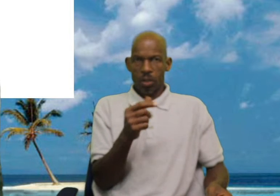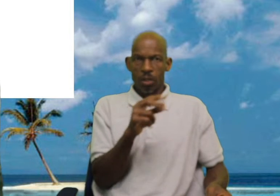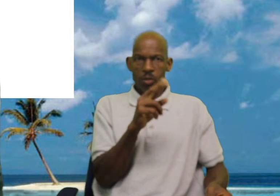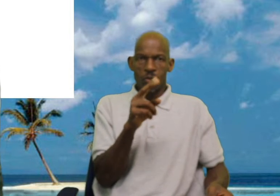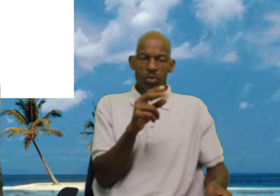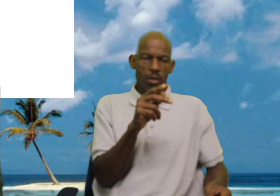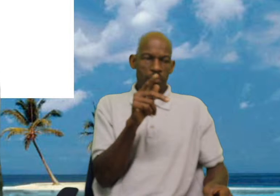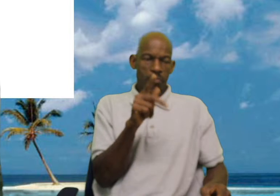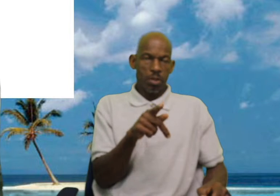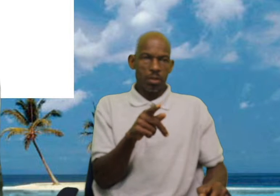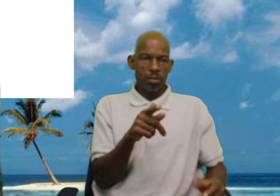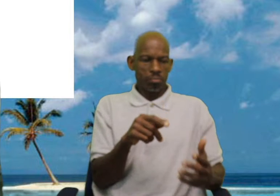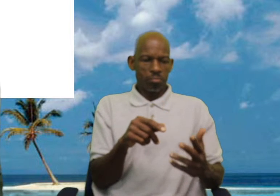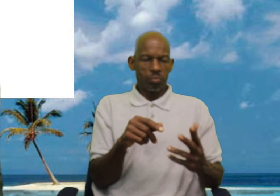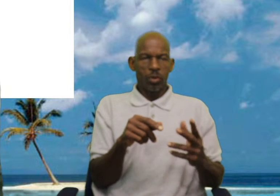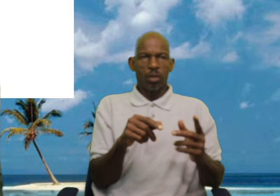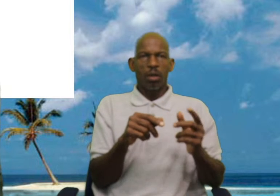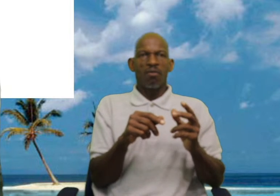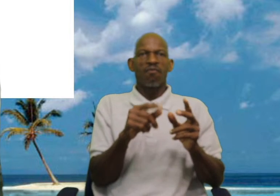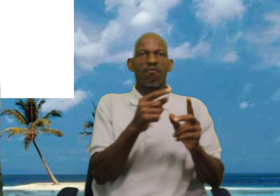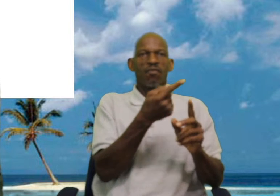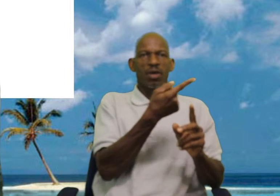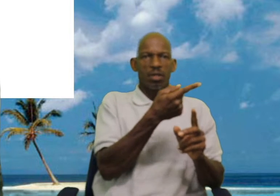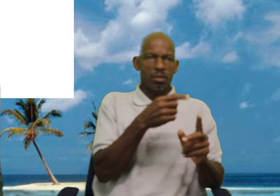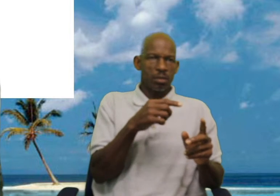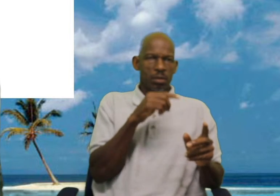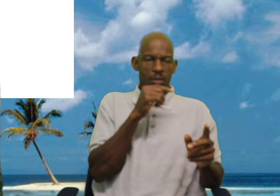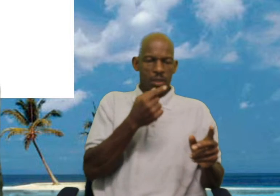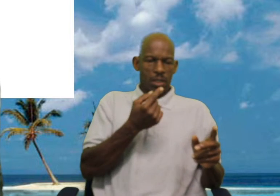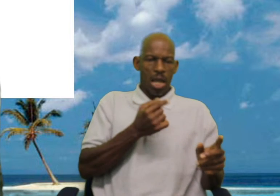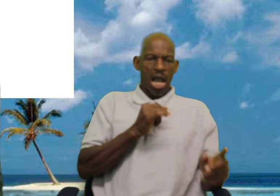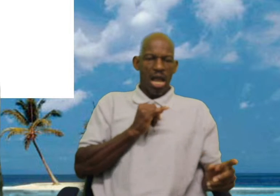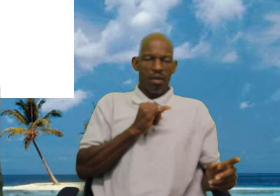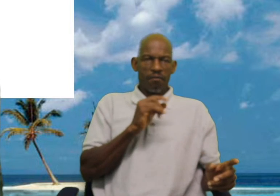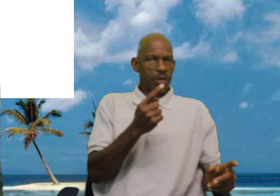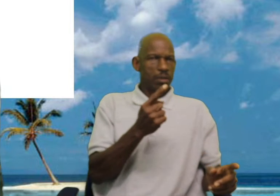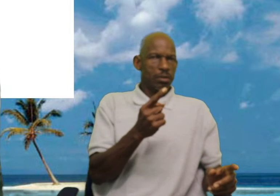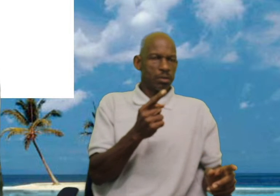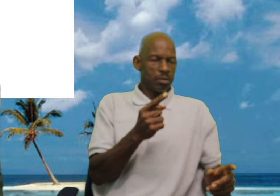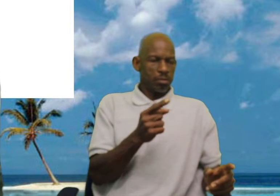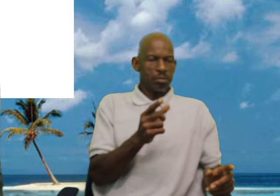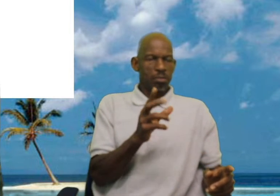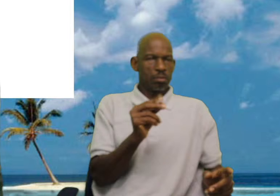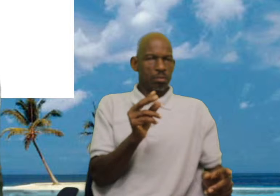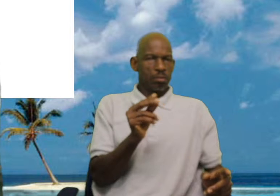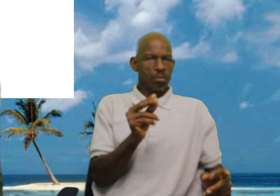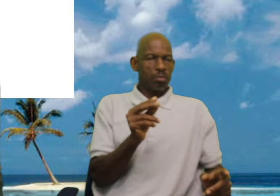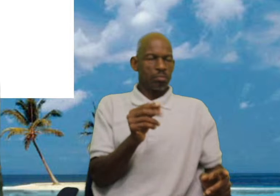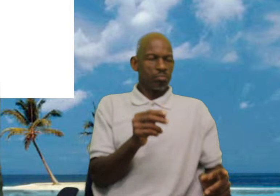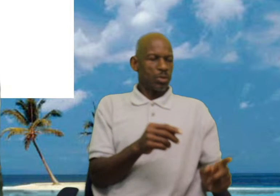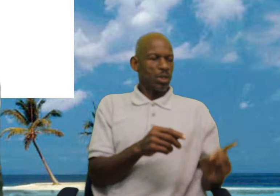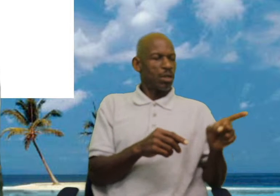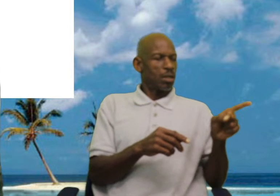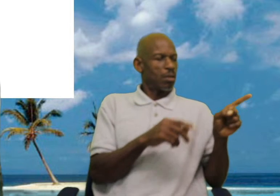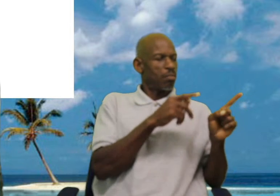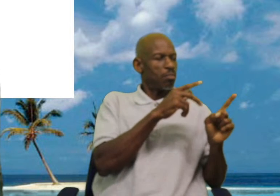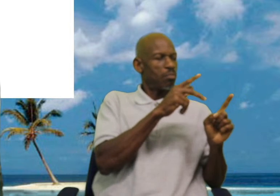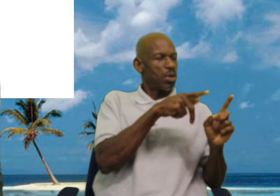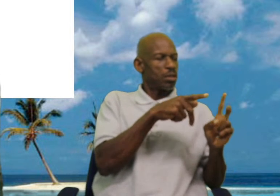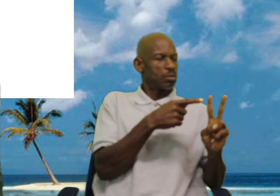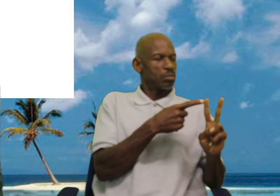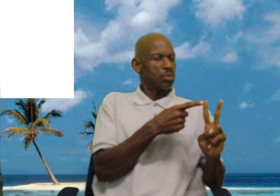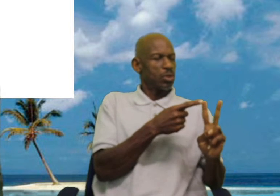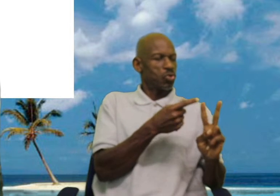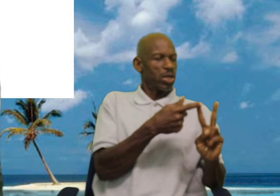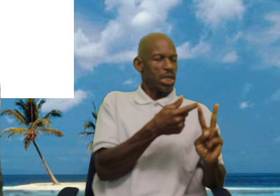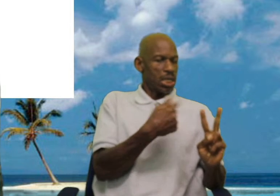the name of the person we are with first, and then we write I, which is referred to yourself.